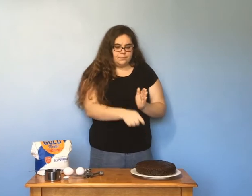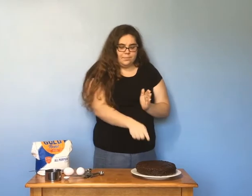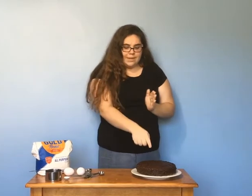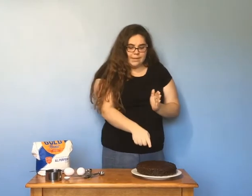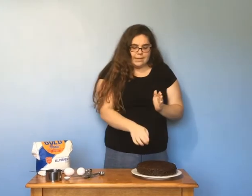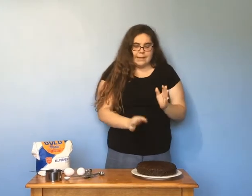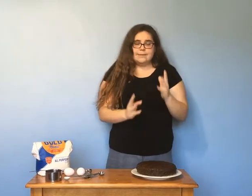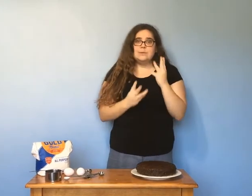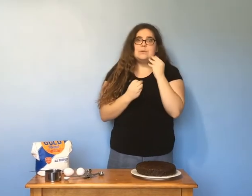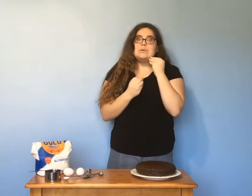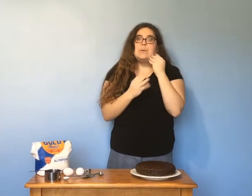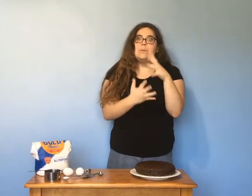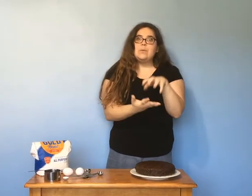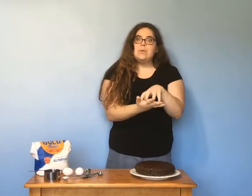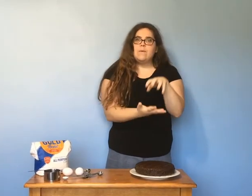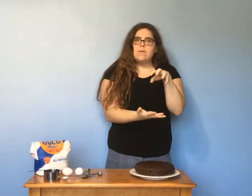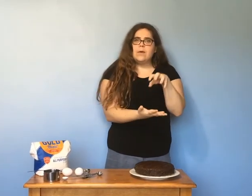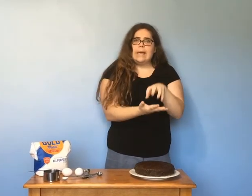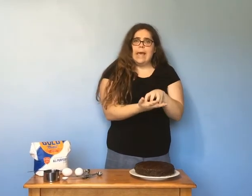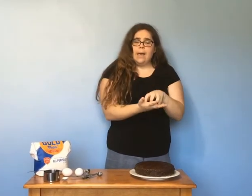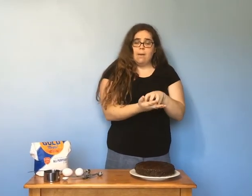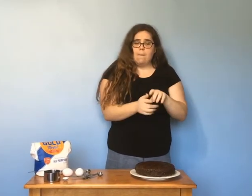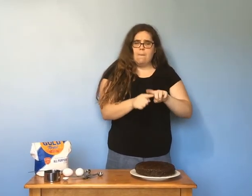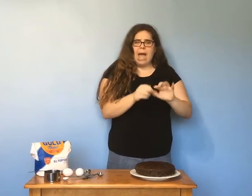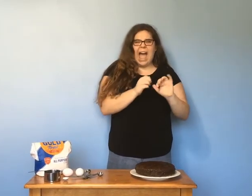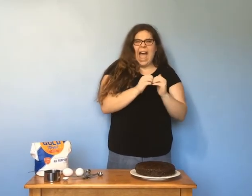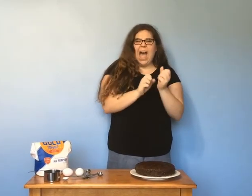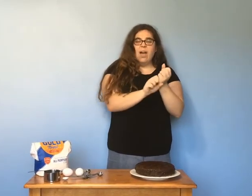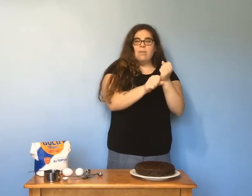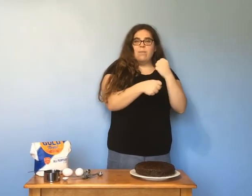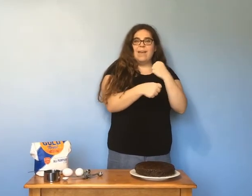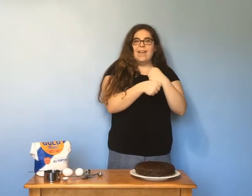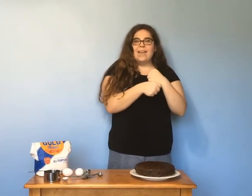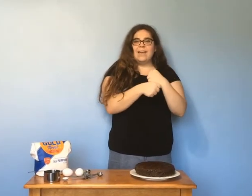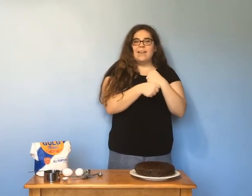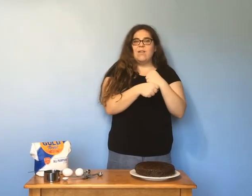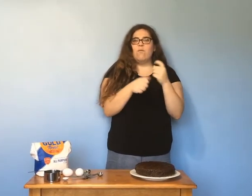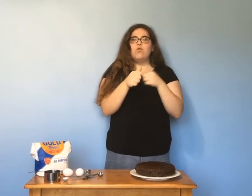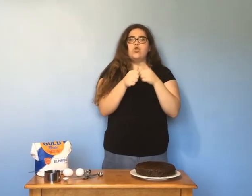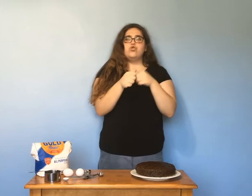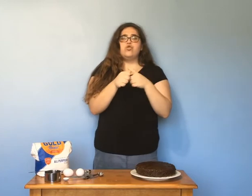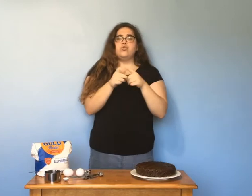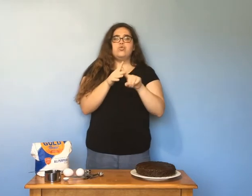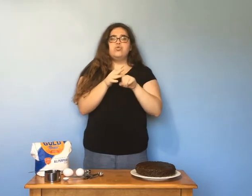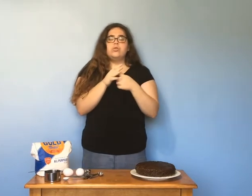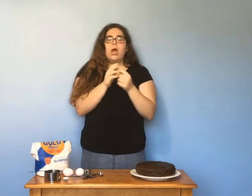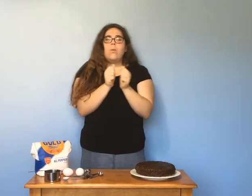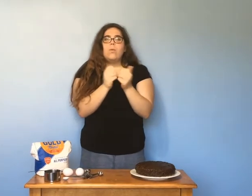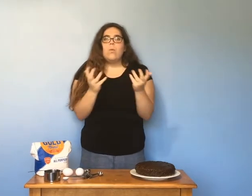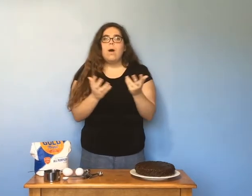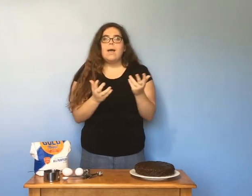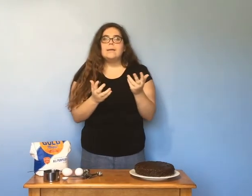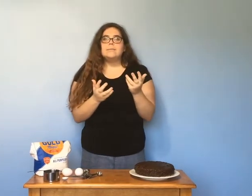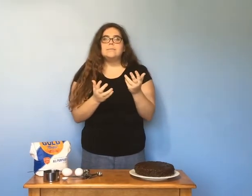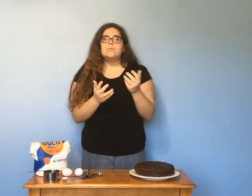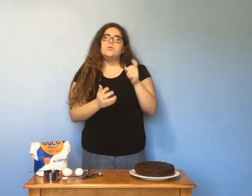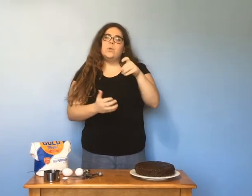life. And this is a really beautiful cake here. But how did we make it? First, we had